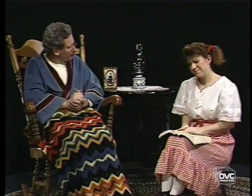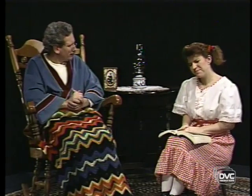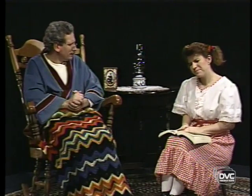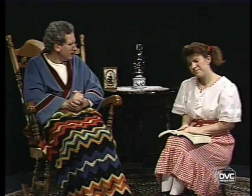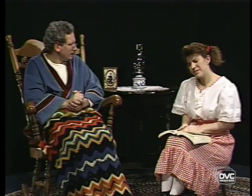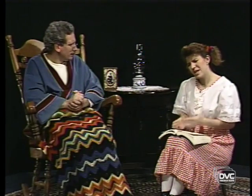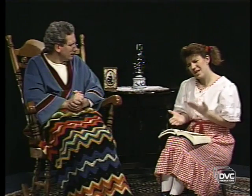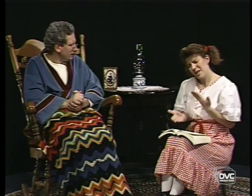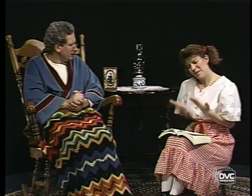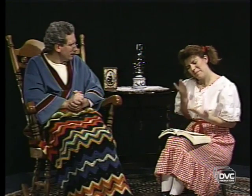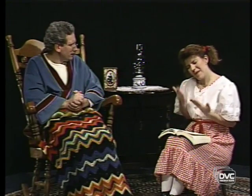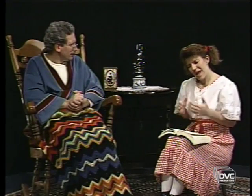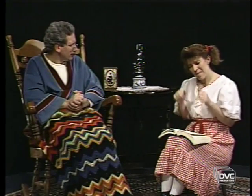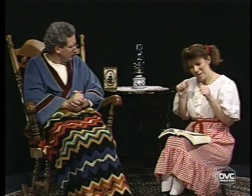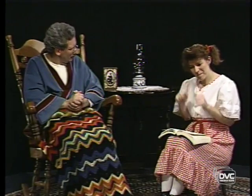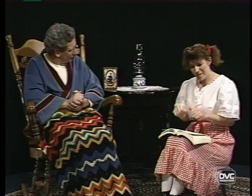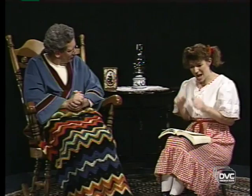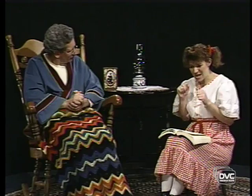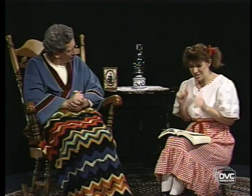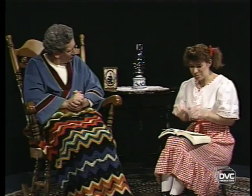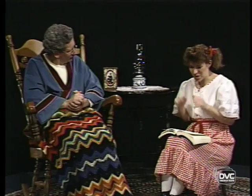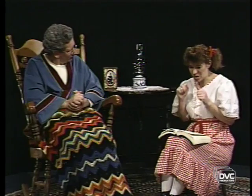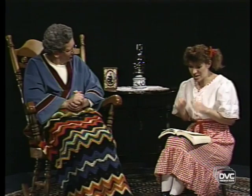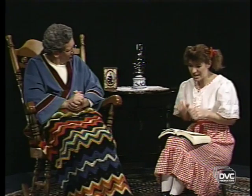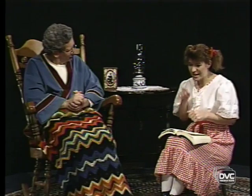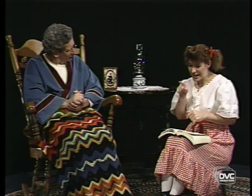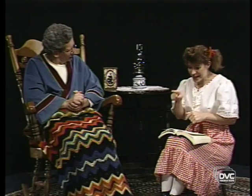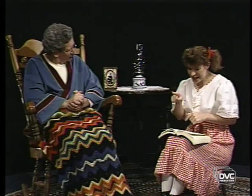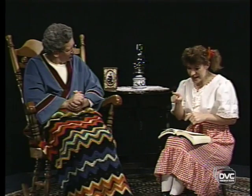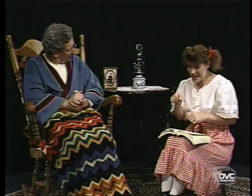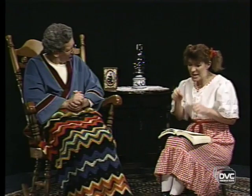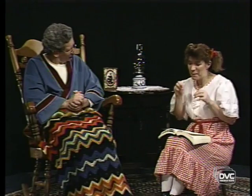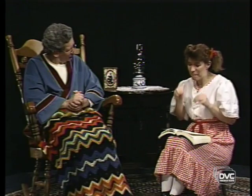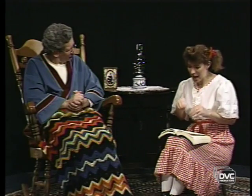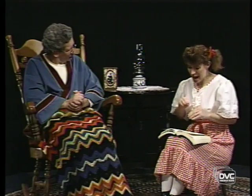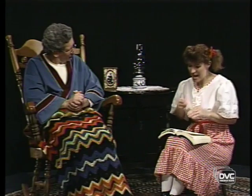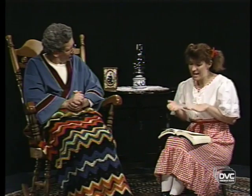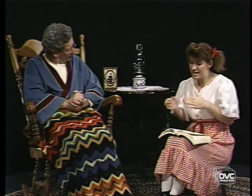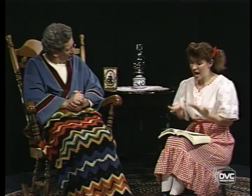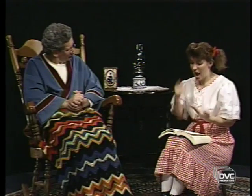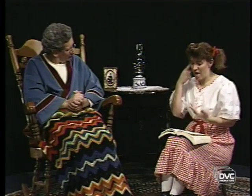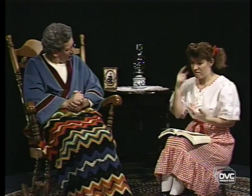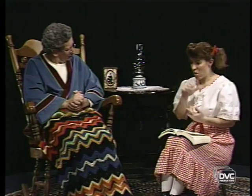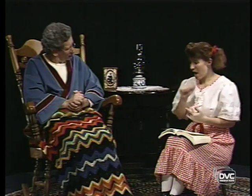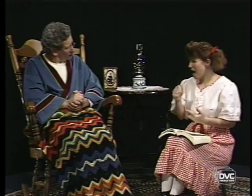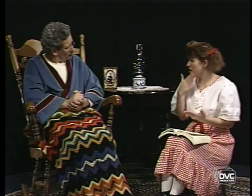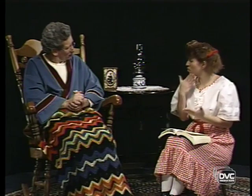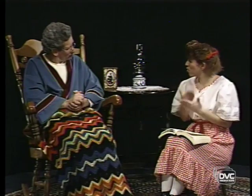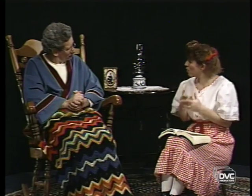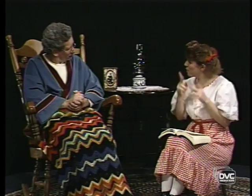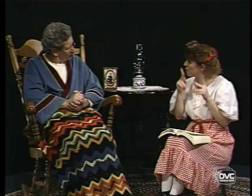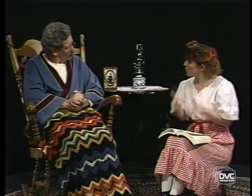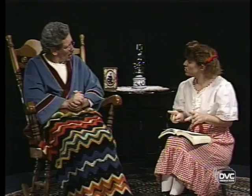go on maybe it's possible he may die for a